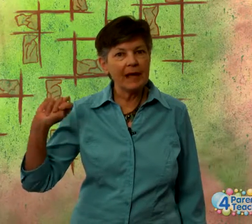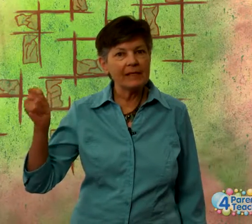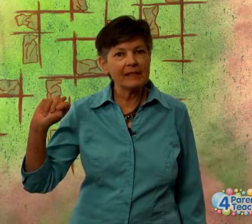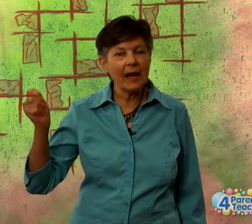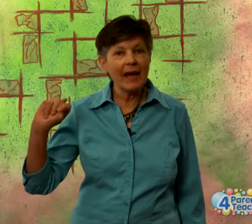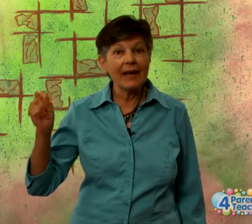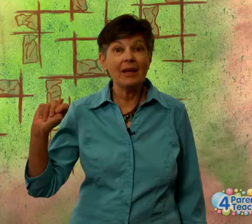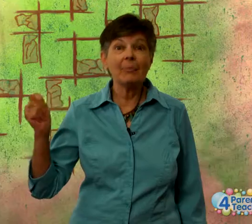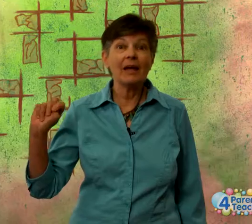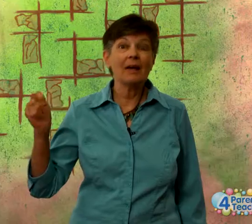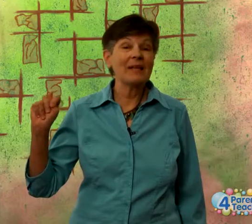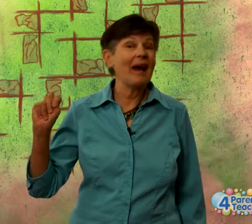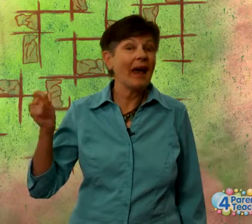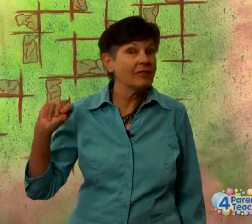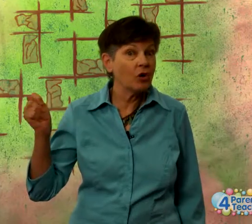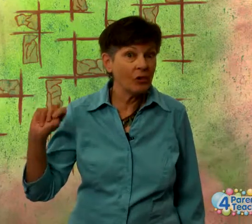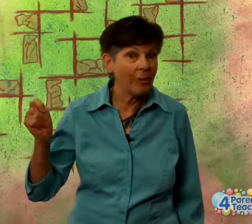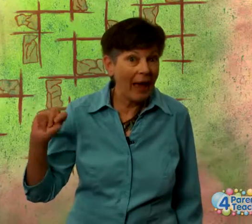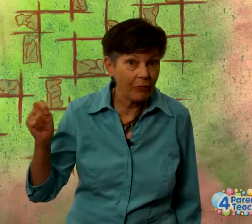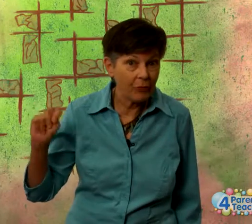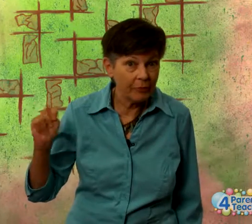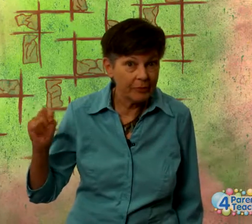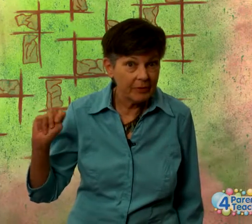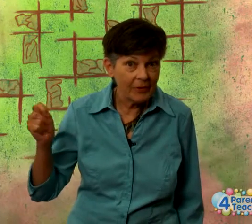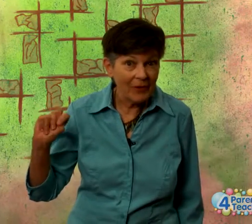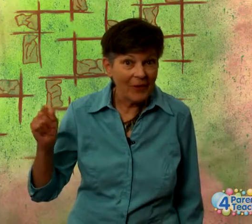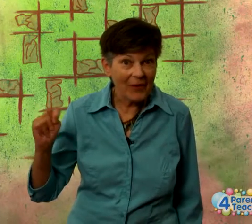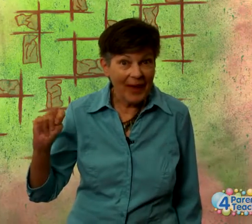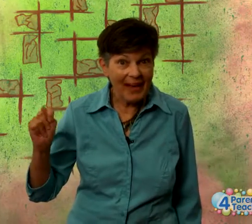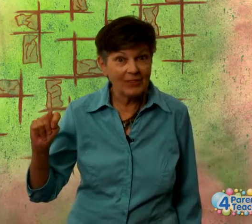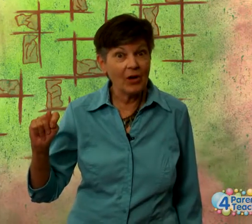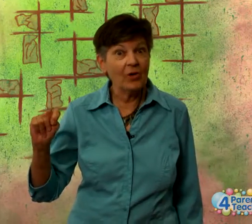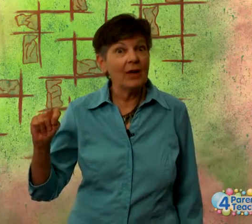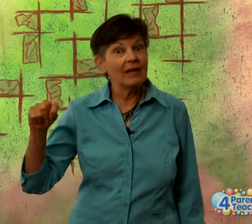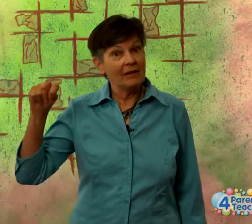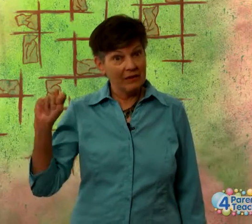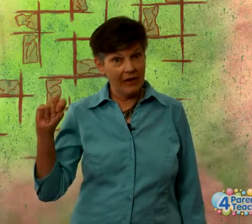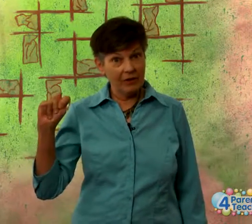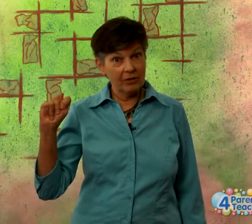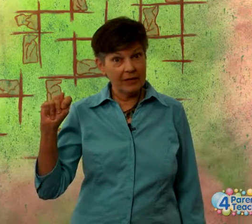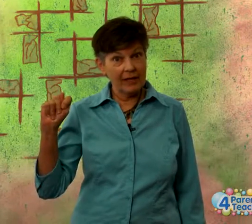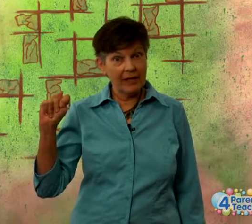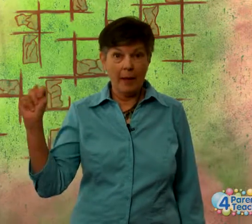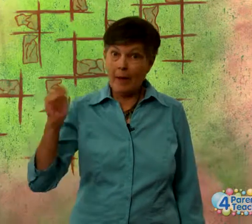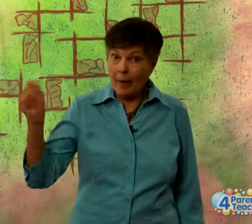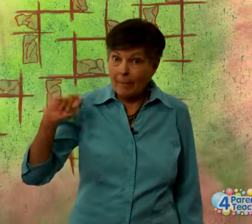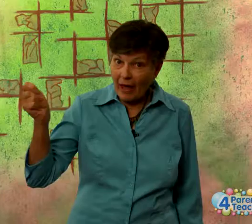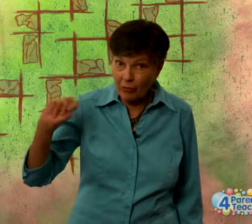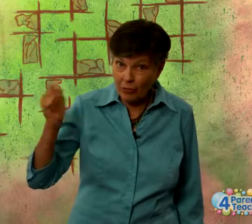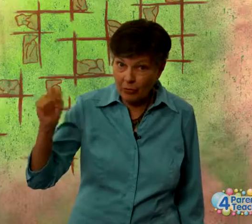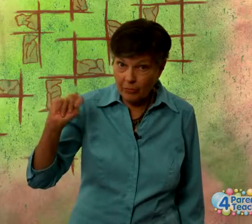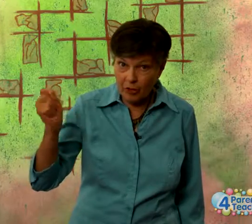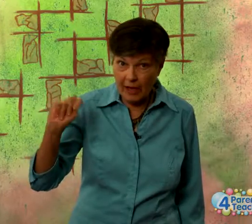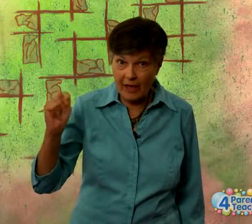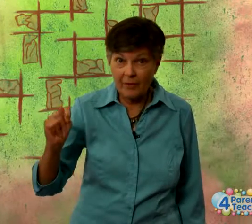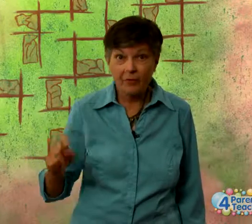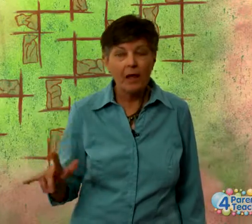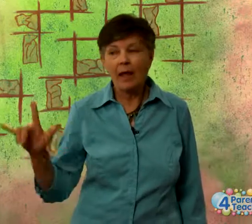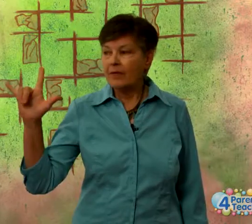to side, it becomes, I have to go to the bathroom. Okay, so letter T, bathroom, shake. This